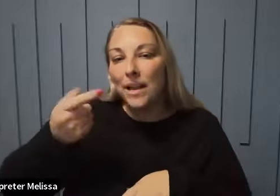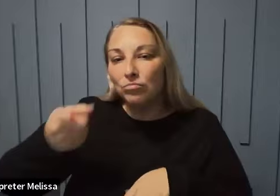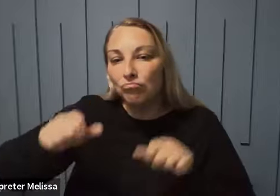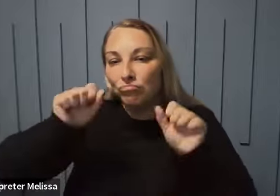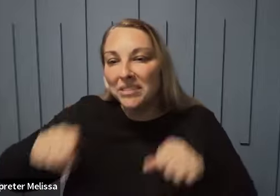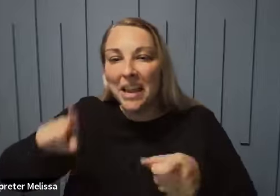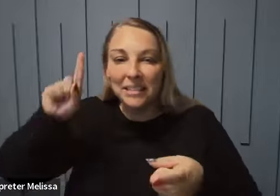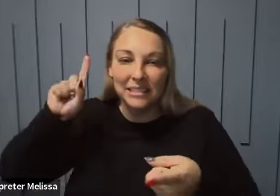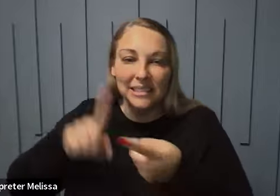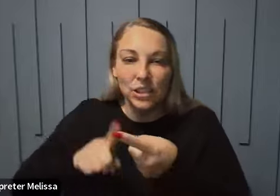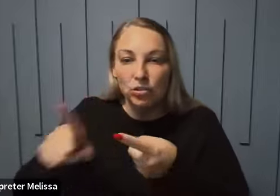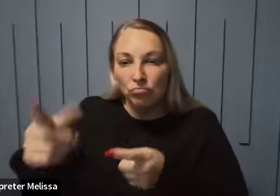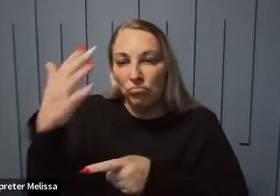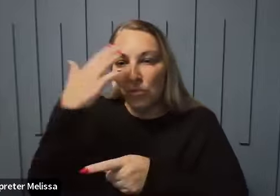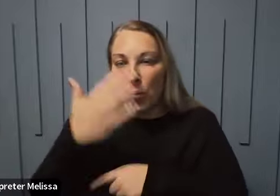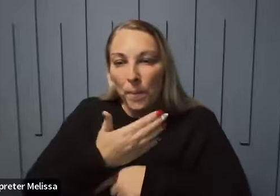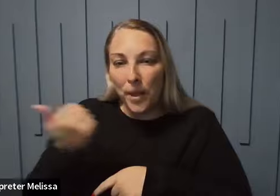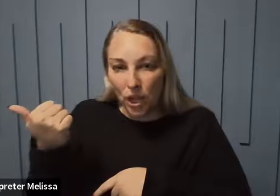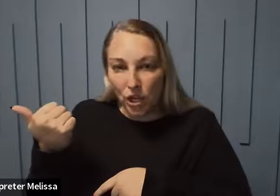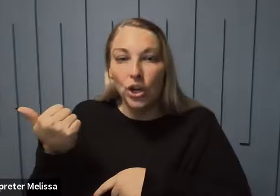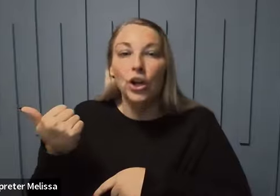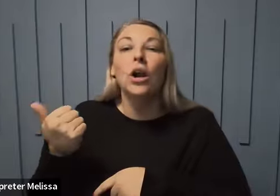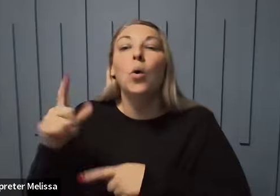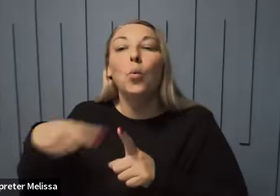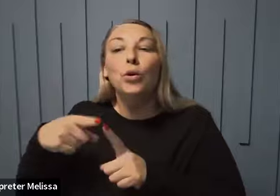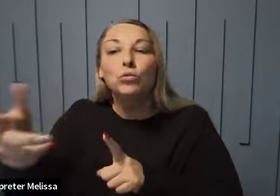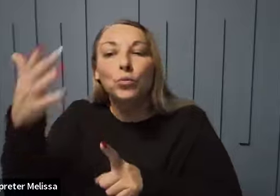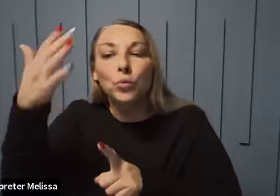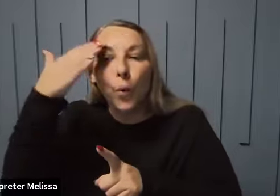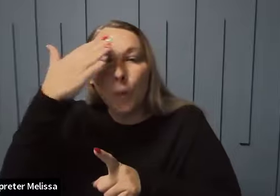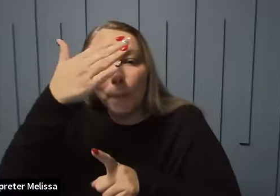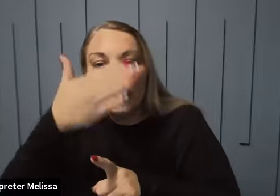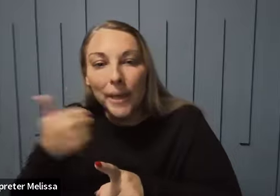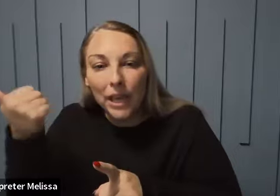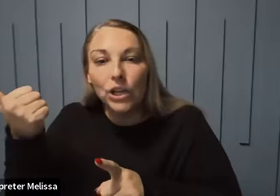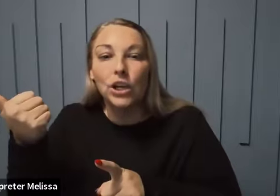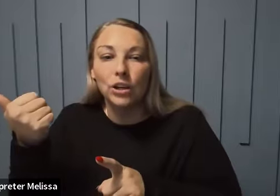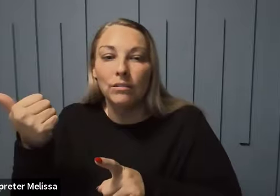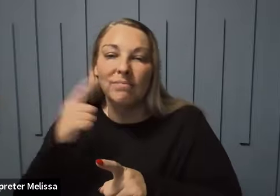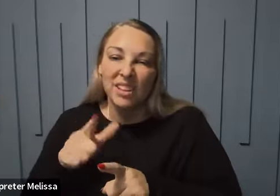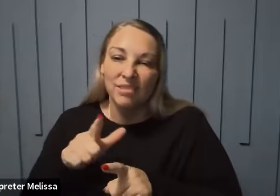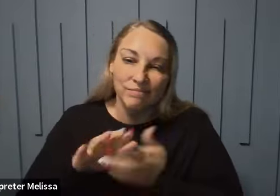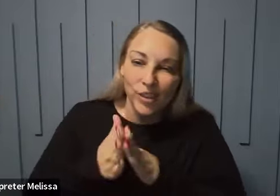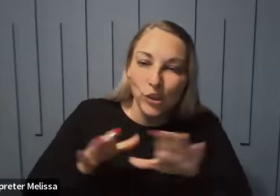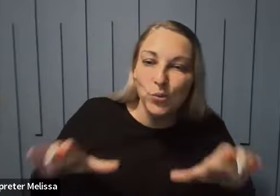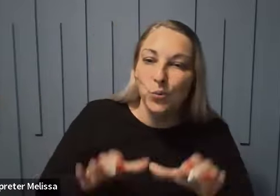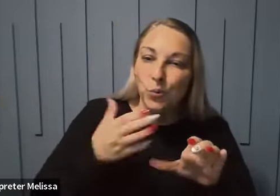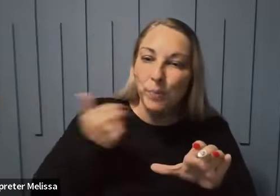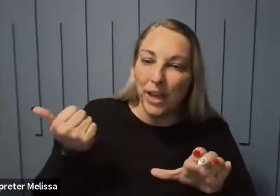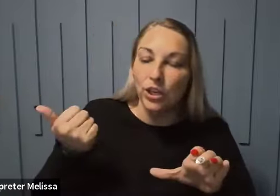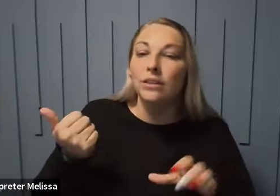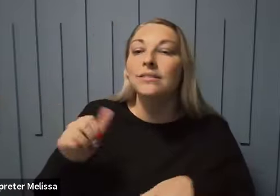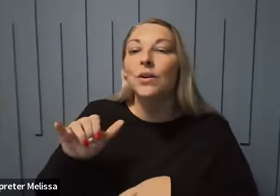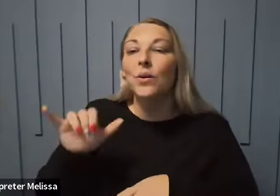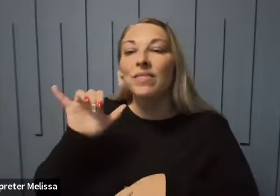I put the gem in there because Cute Speech has helped us know better and helped us do better in our educational programming here